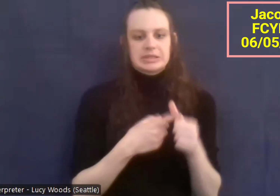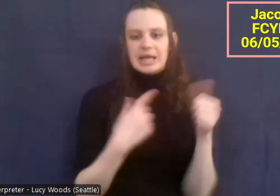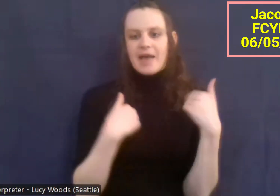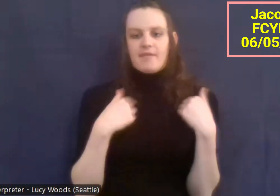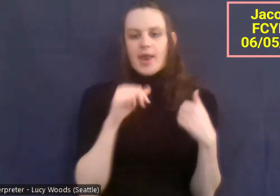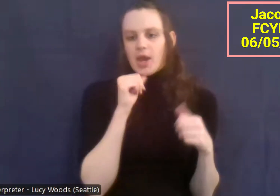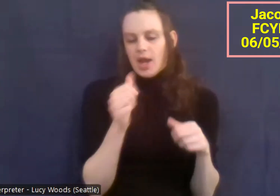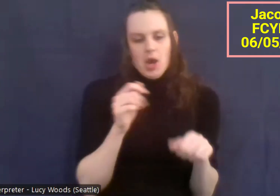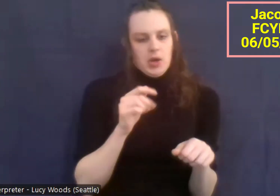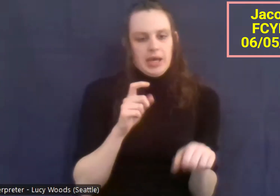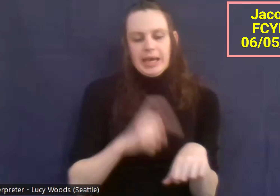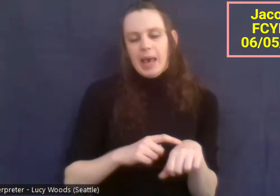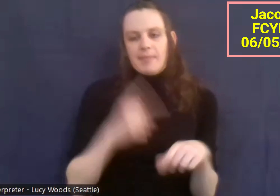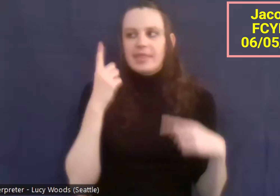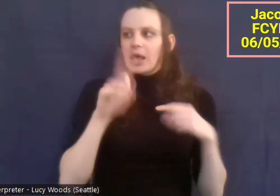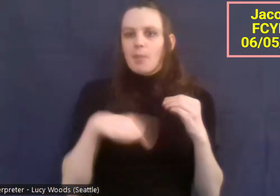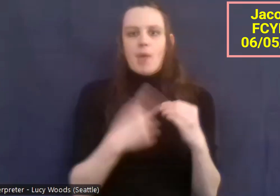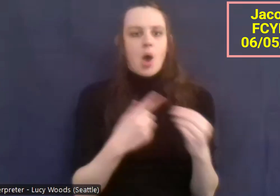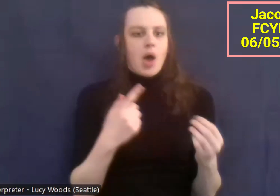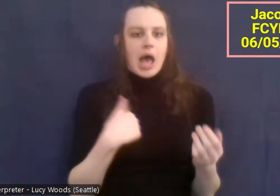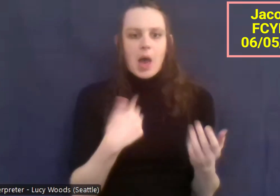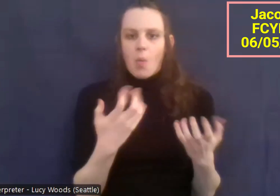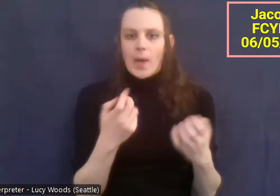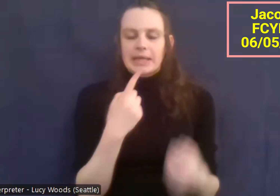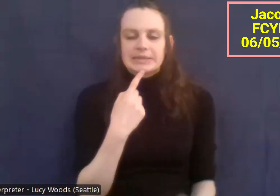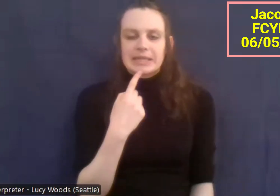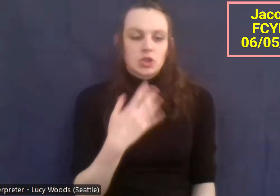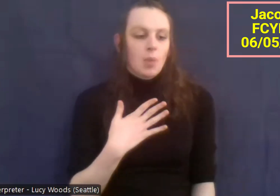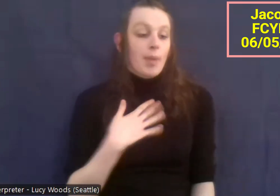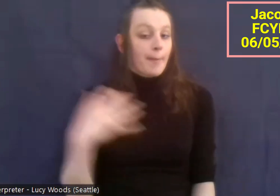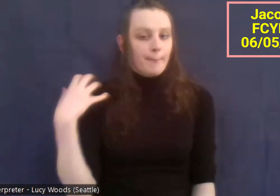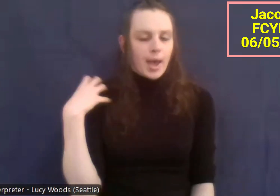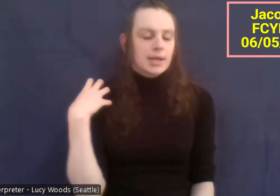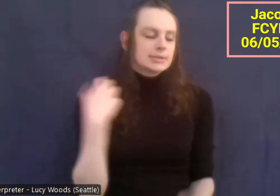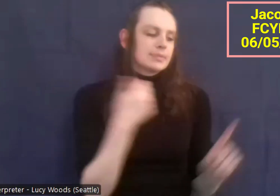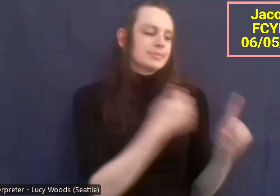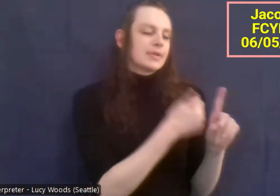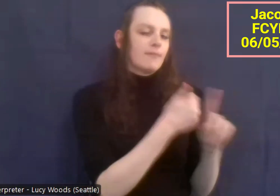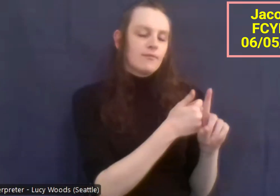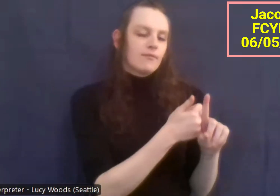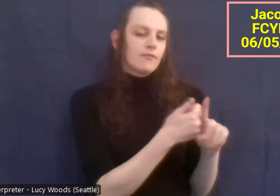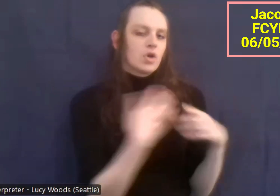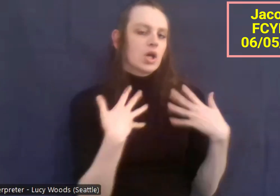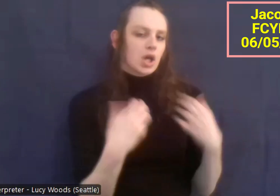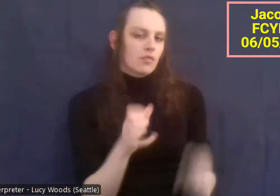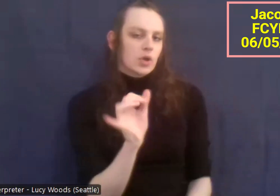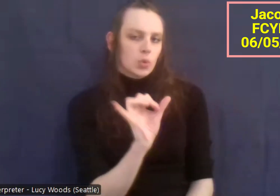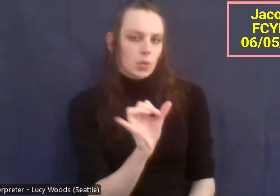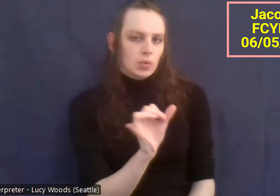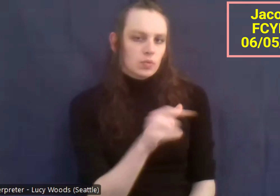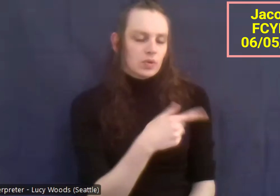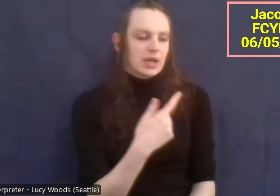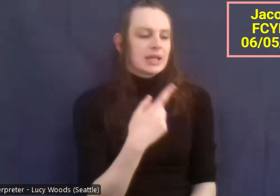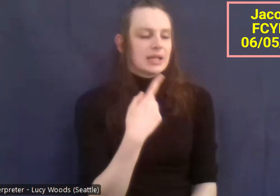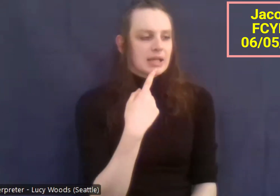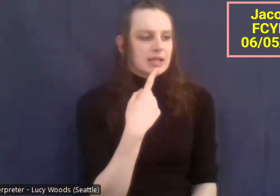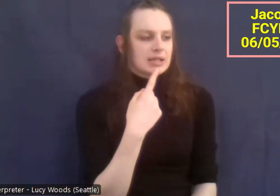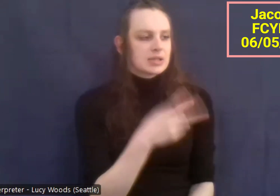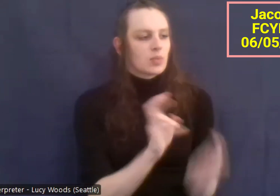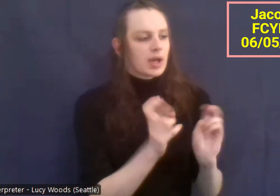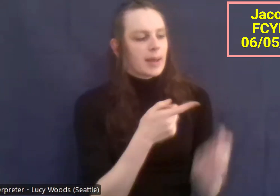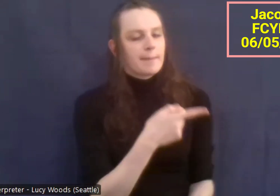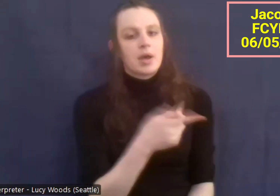say. And I quoted my boss, who is also in recovery, and I said, "Why is a management